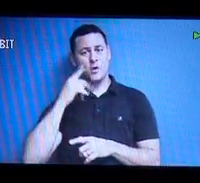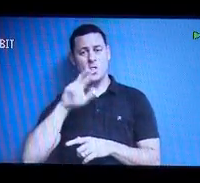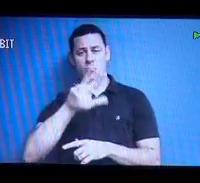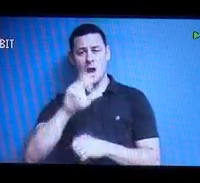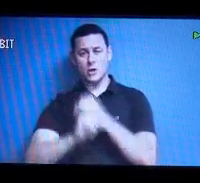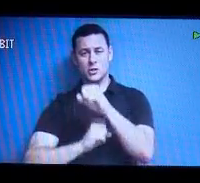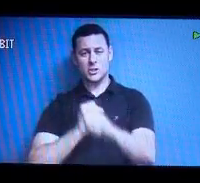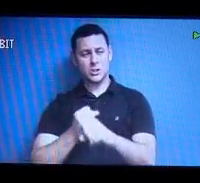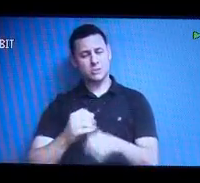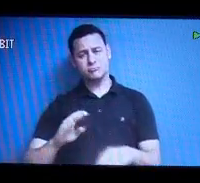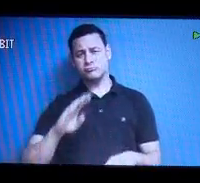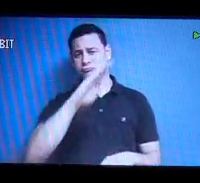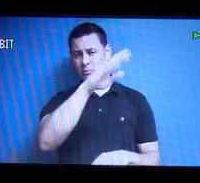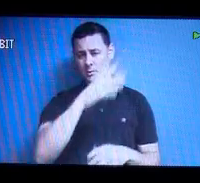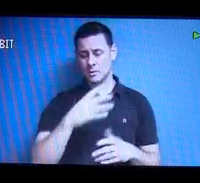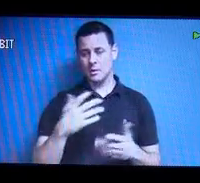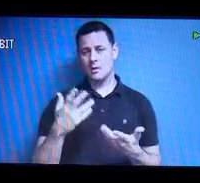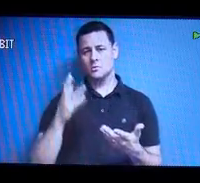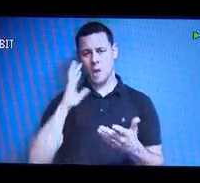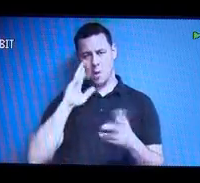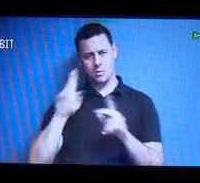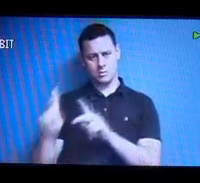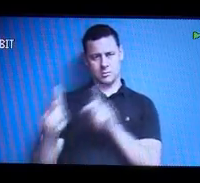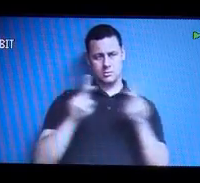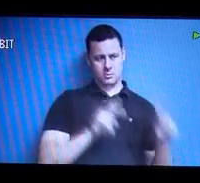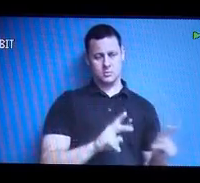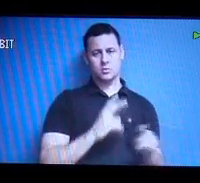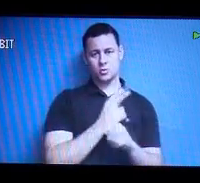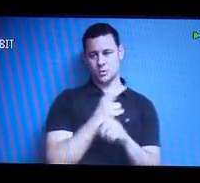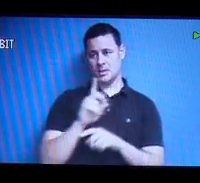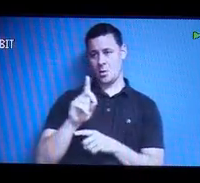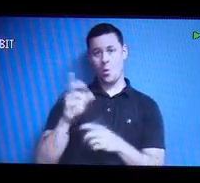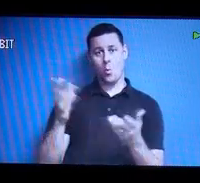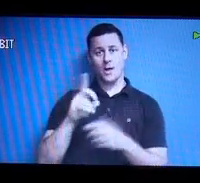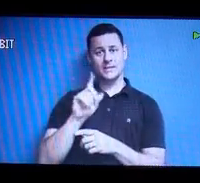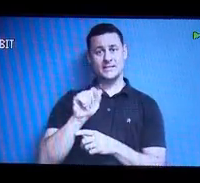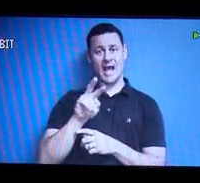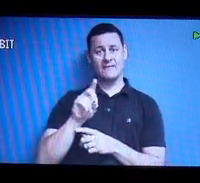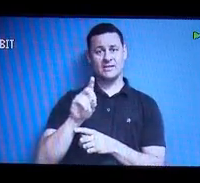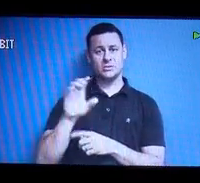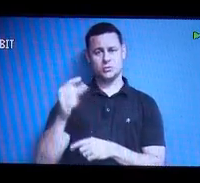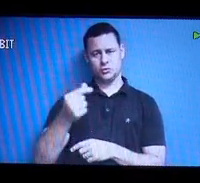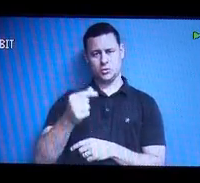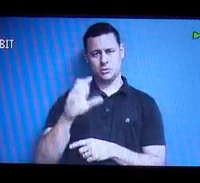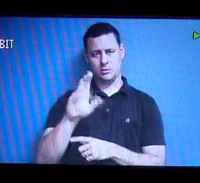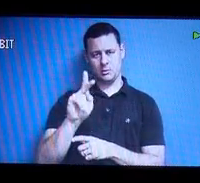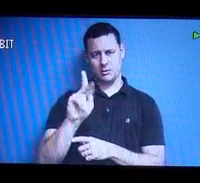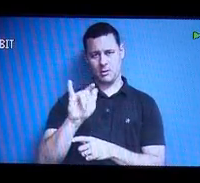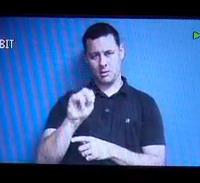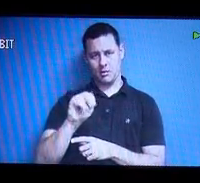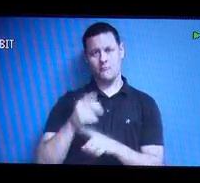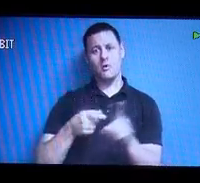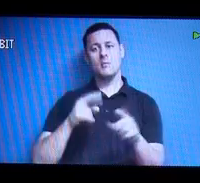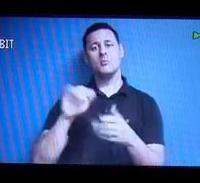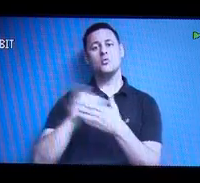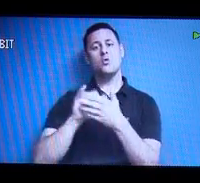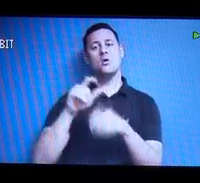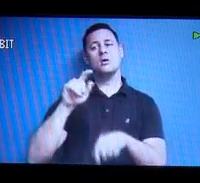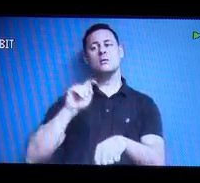I'm going to illustrate my ideas using pictures that David T. Klein of the New York Times used to illustrate some of my live and rain columns